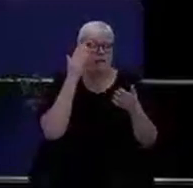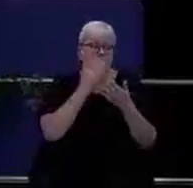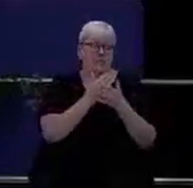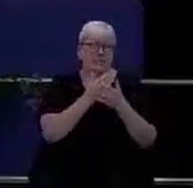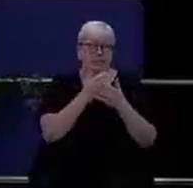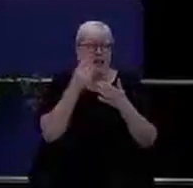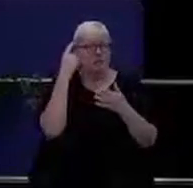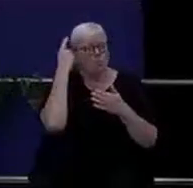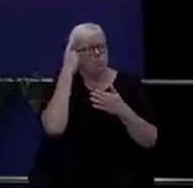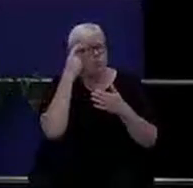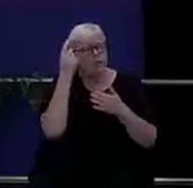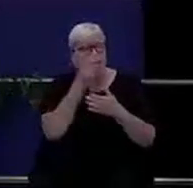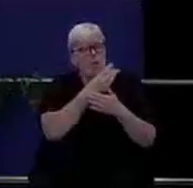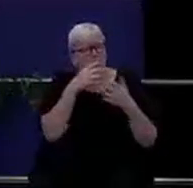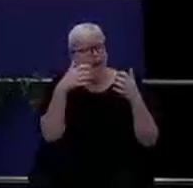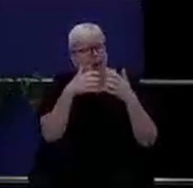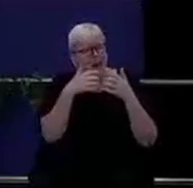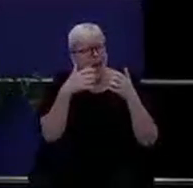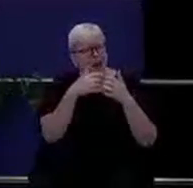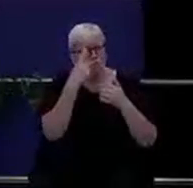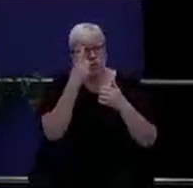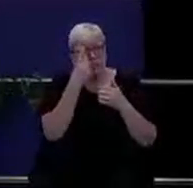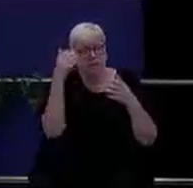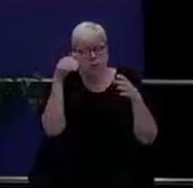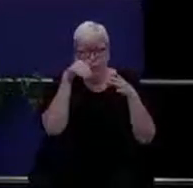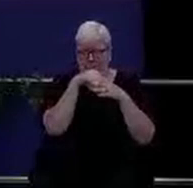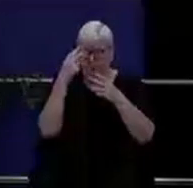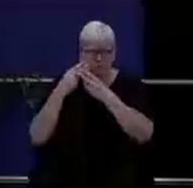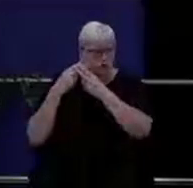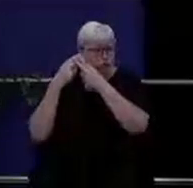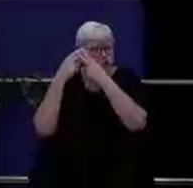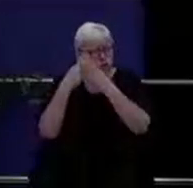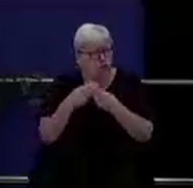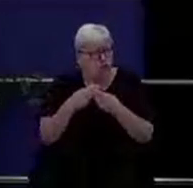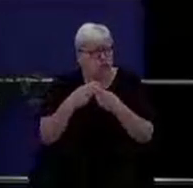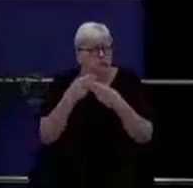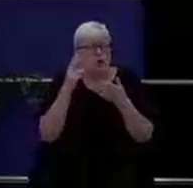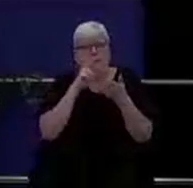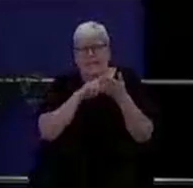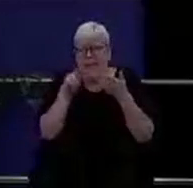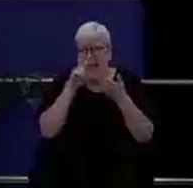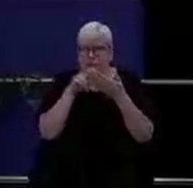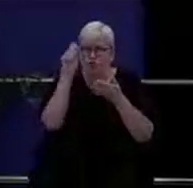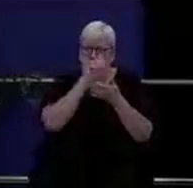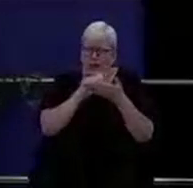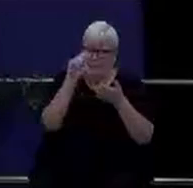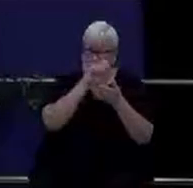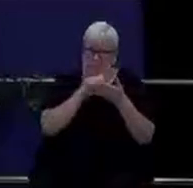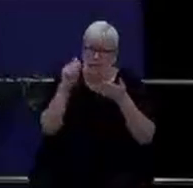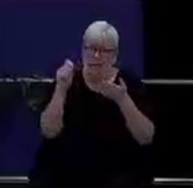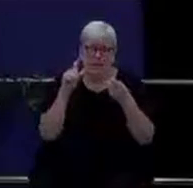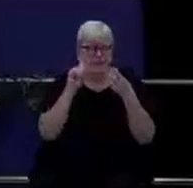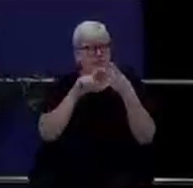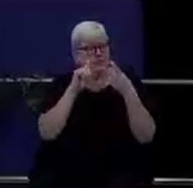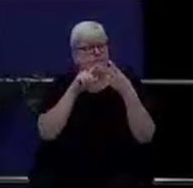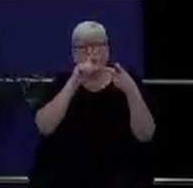to how you place yourself within this tradition of contemporary nature writing, but also why you think there's